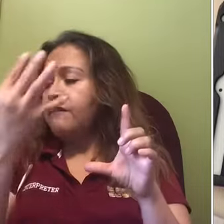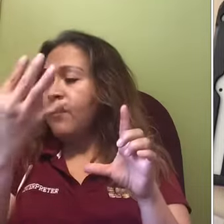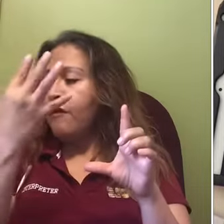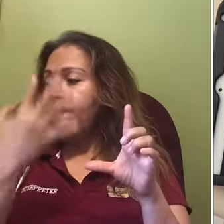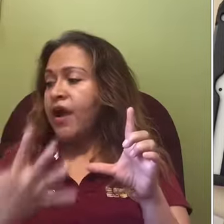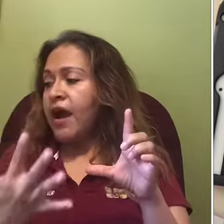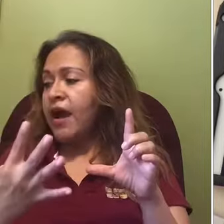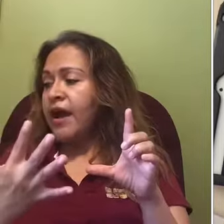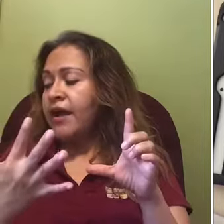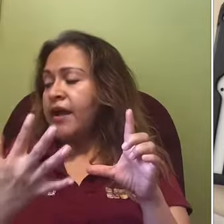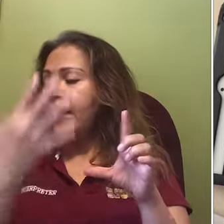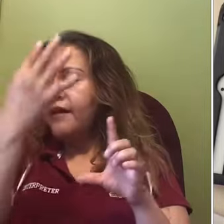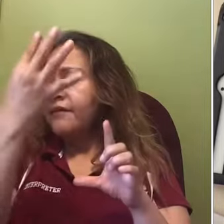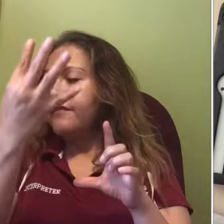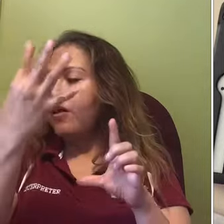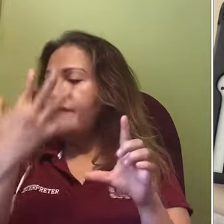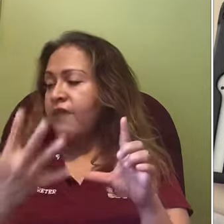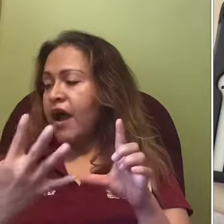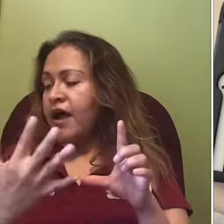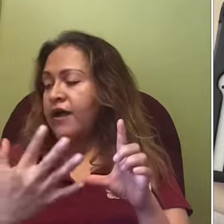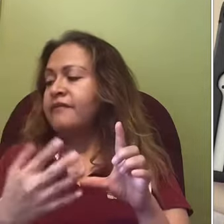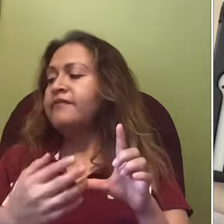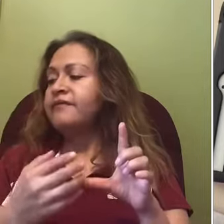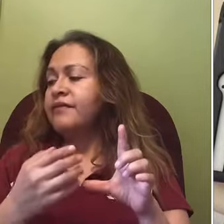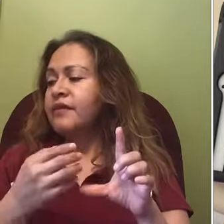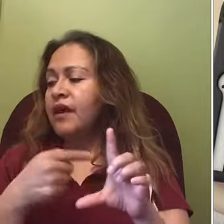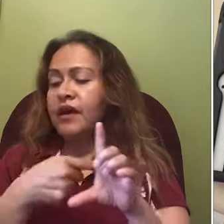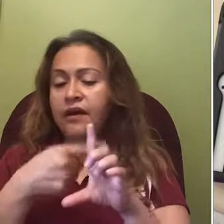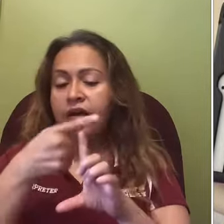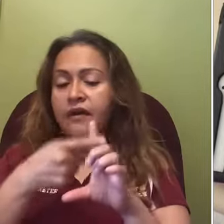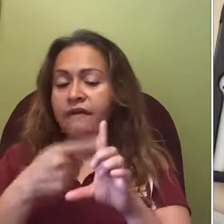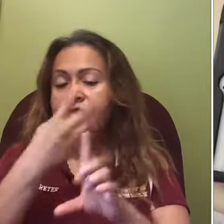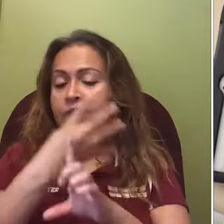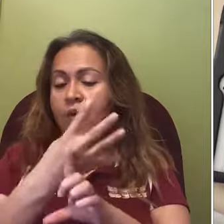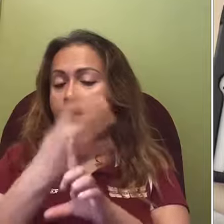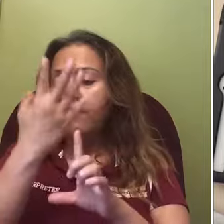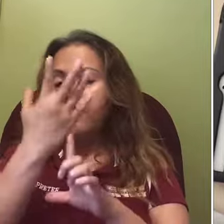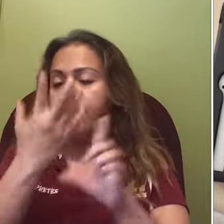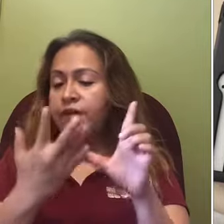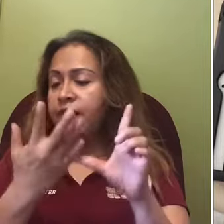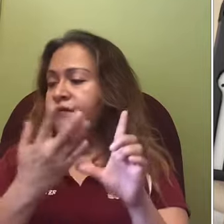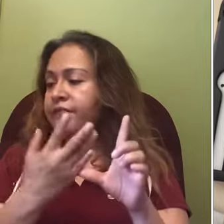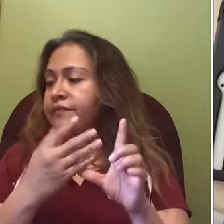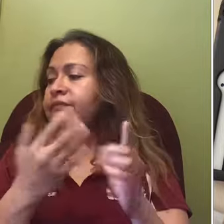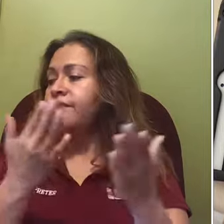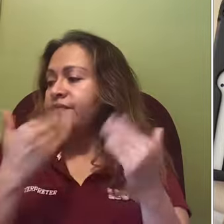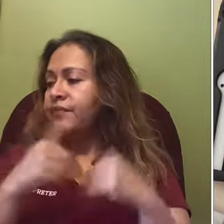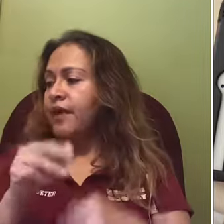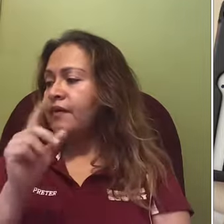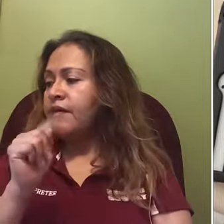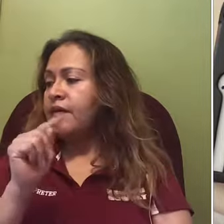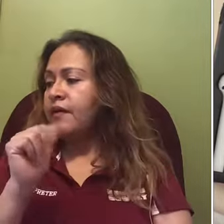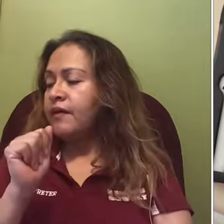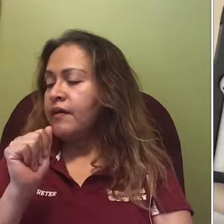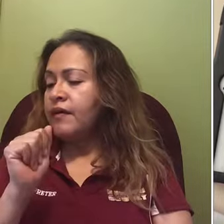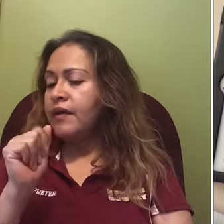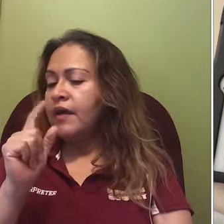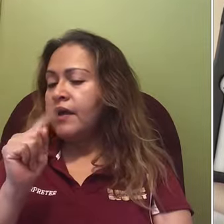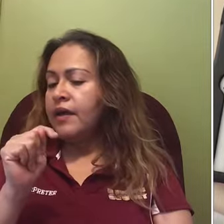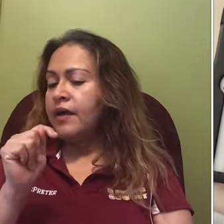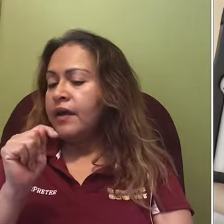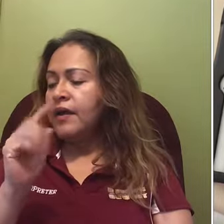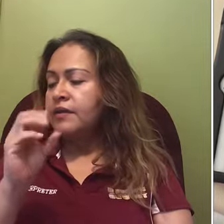hypotenuse. 4 over 5. Now let's do the tangent. Let's do